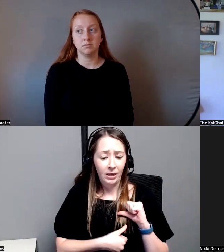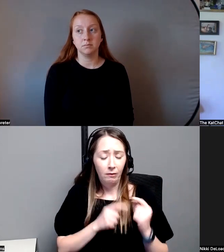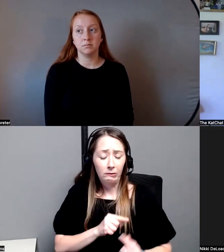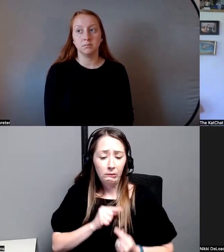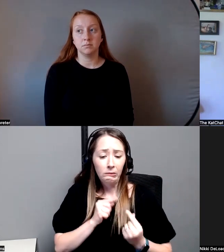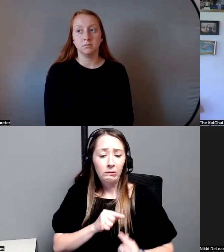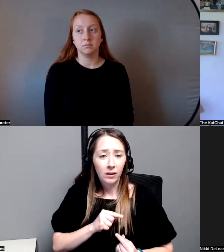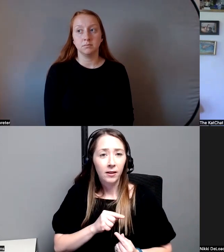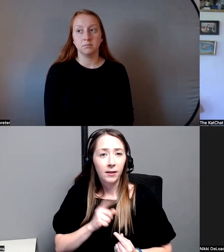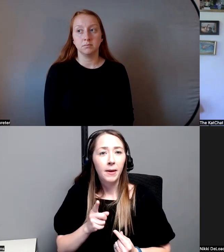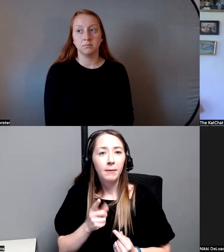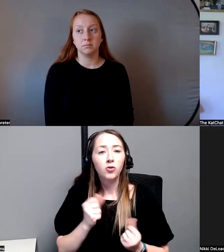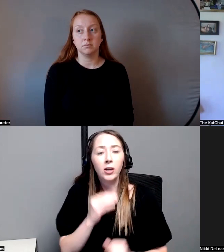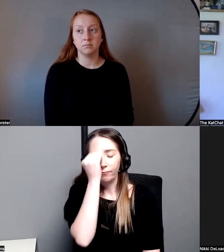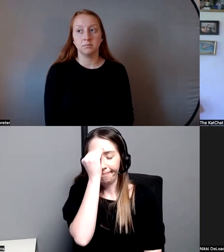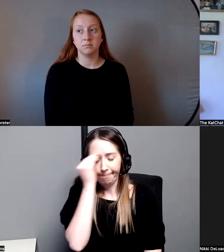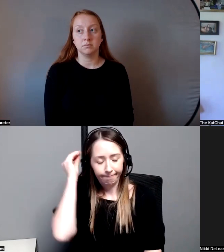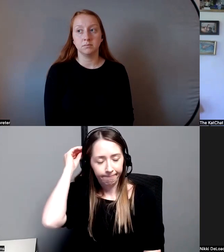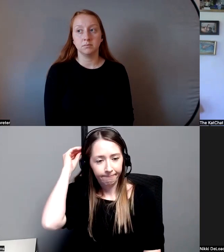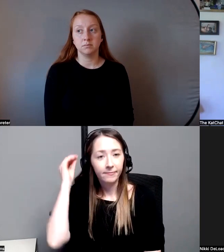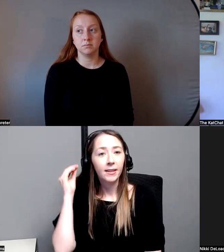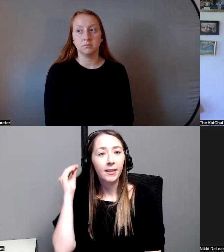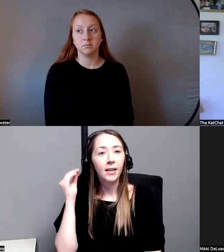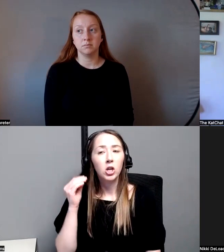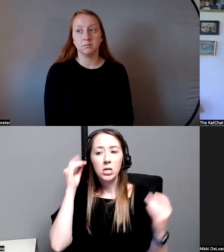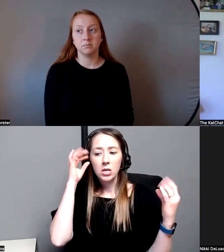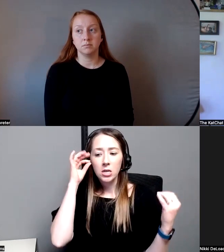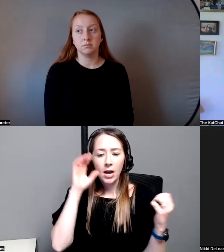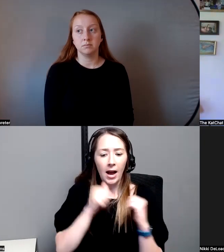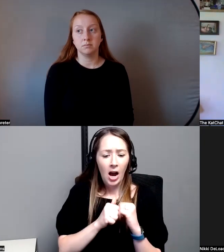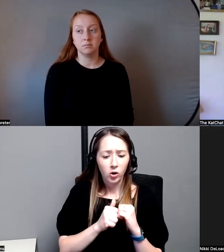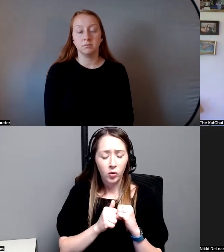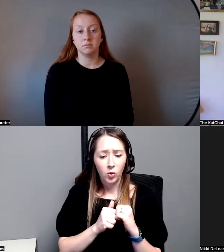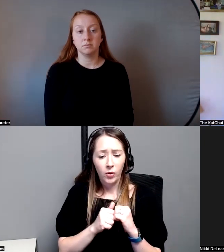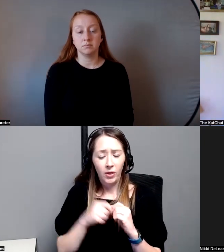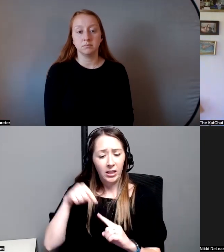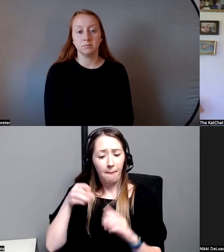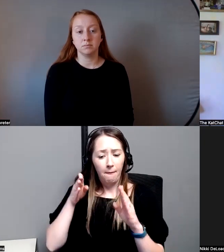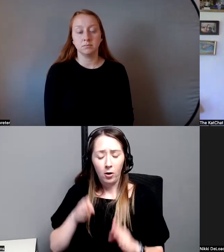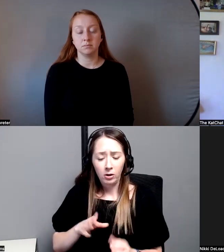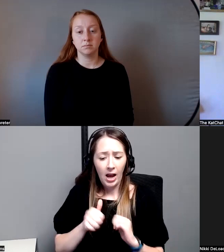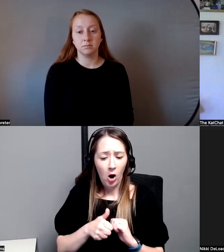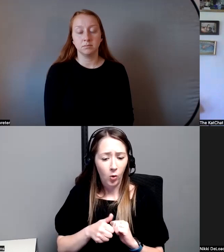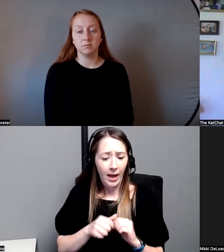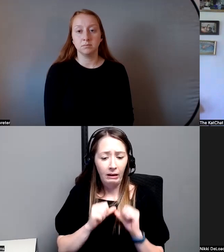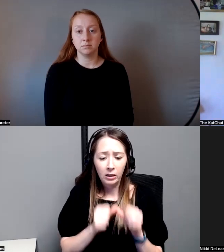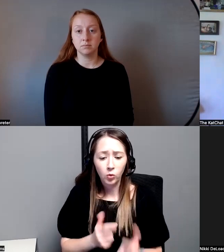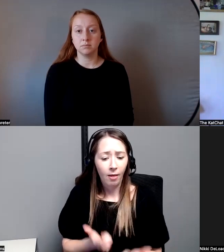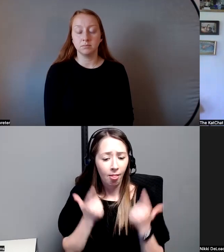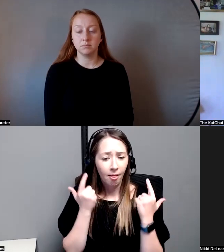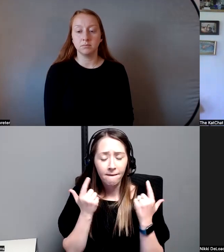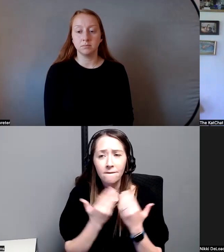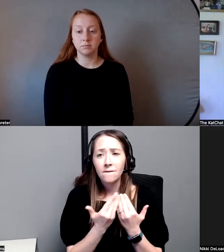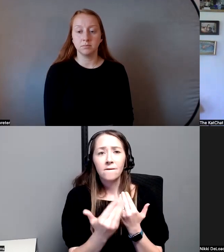thing to think about is like when you're thinking about how do I carry on? How do I carry on without them? Bring